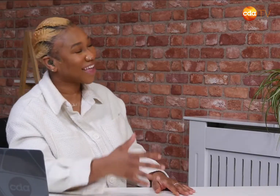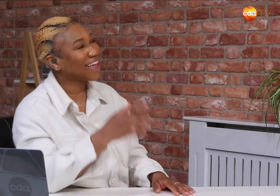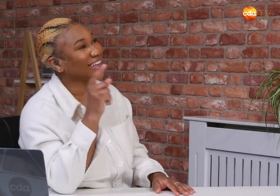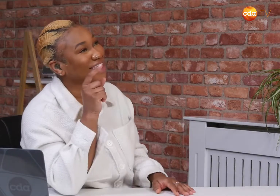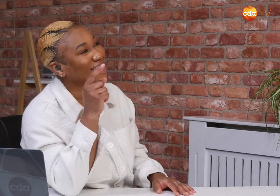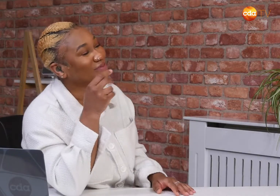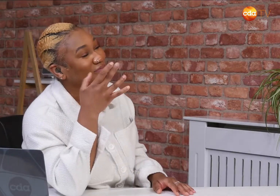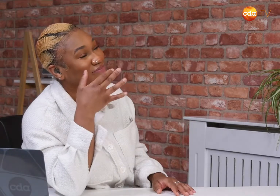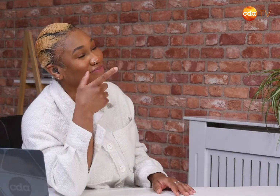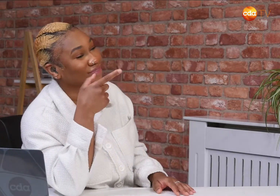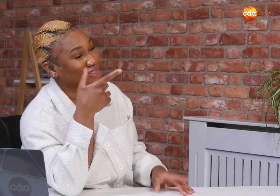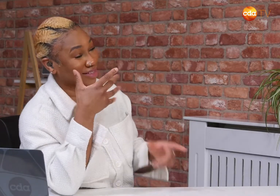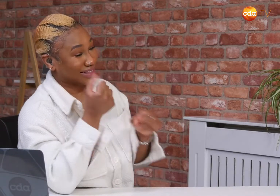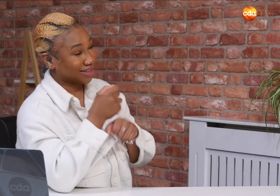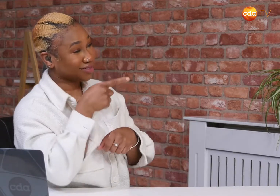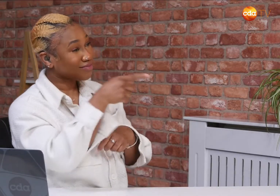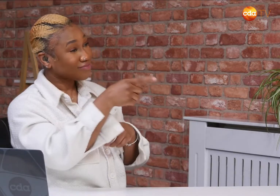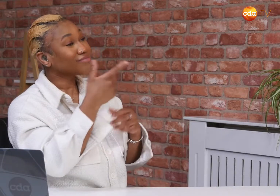Okay.